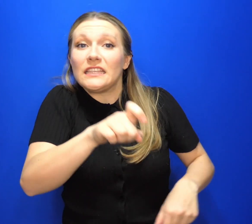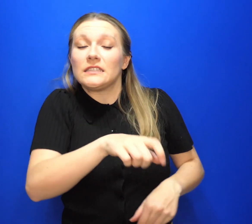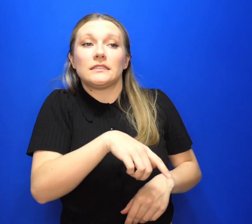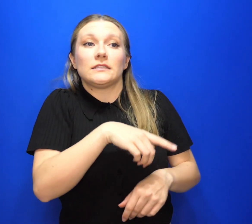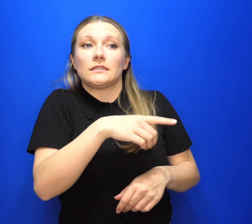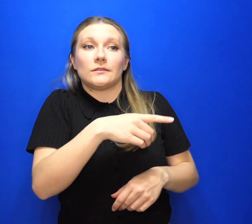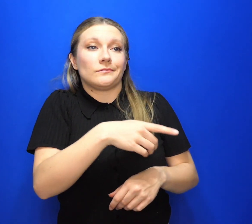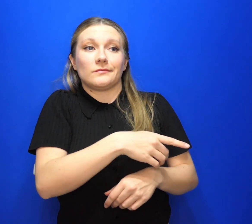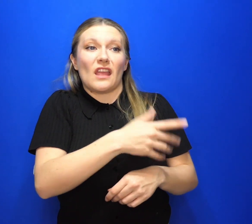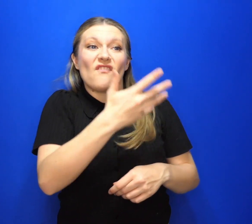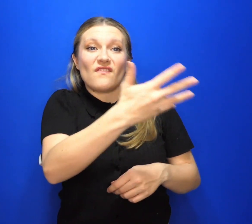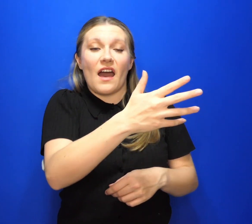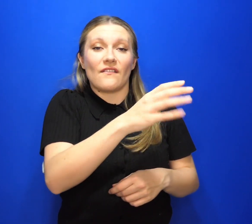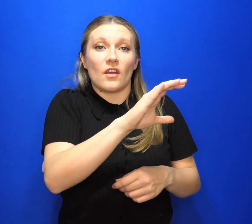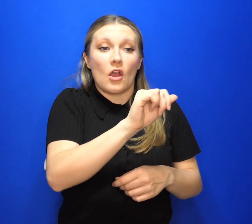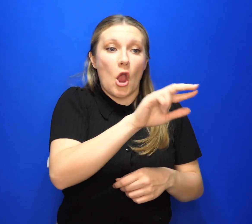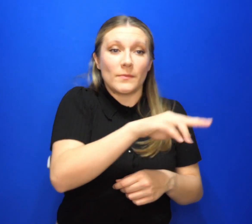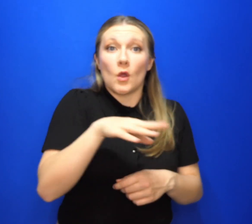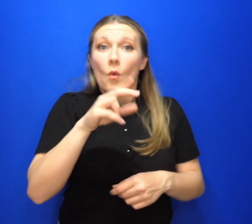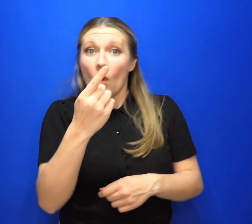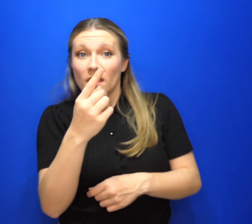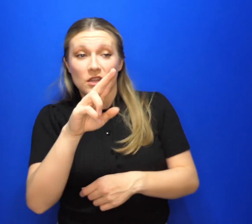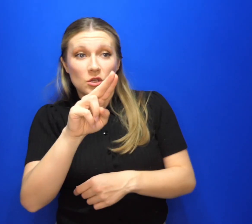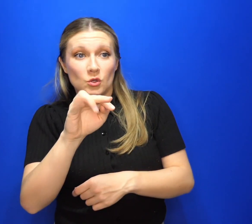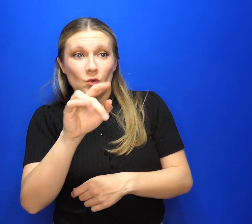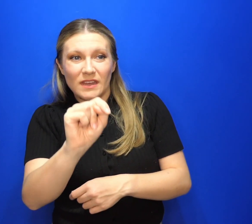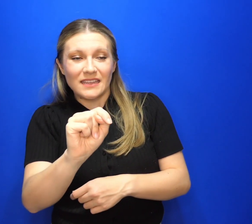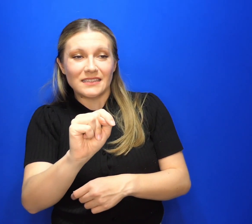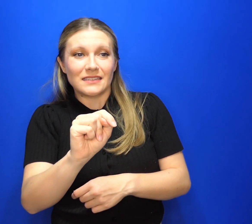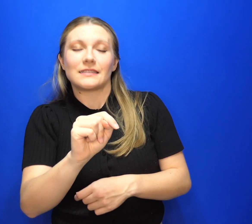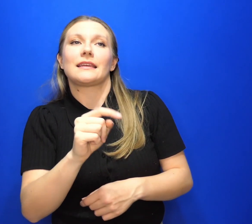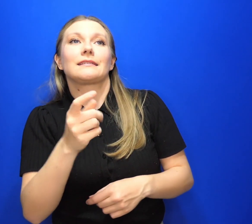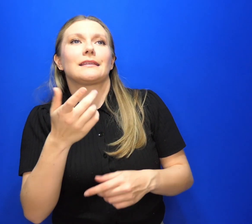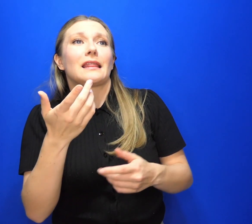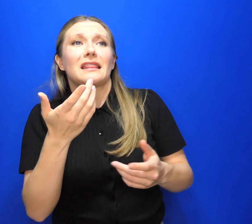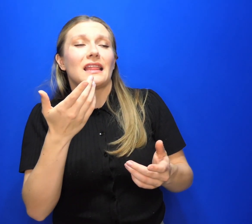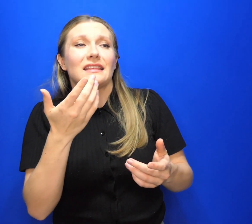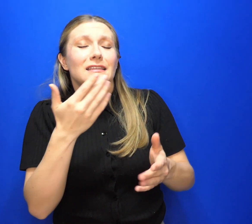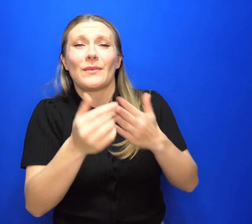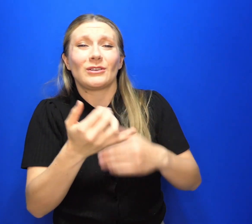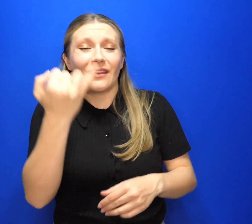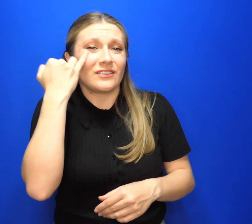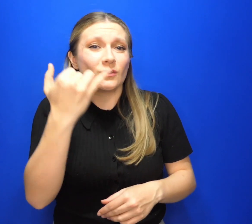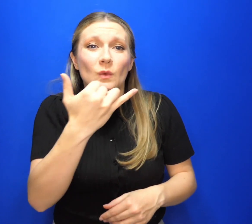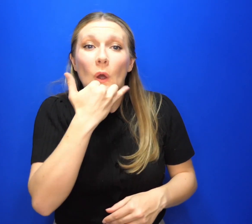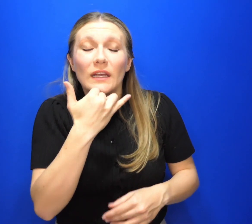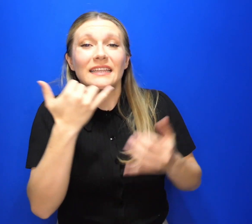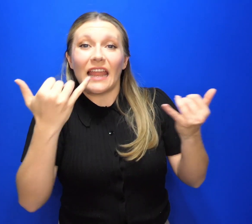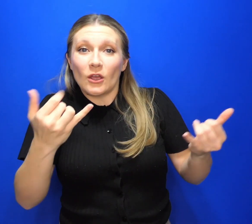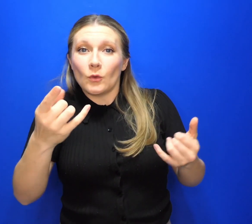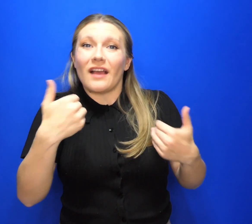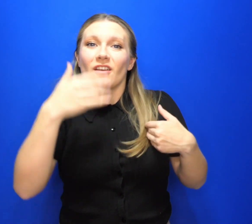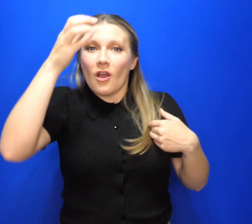to 5, at least then in a couple of days you can say, well, that's clearly not working. Let's adjust it. But they already have the concept